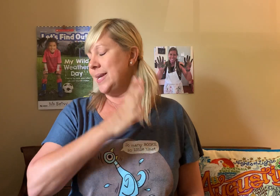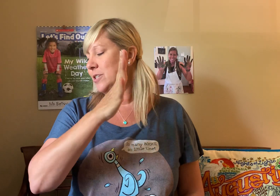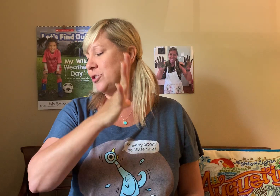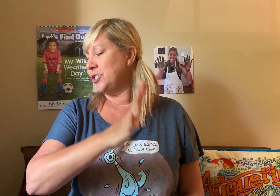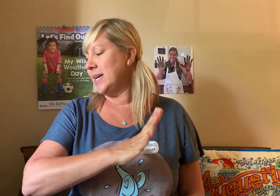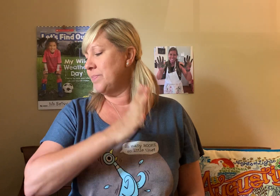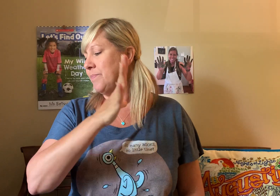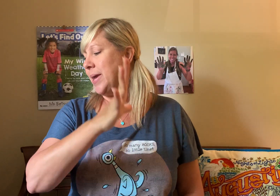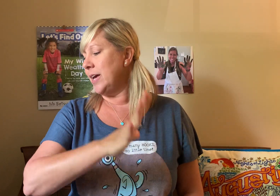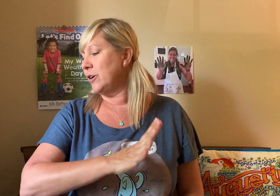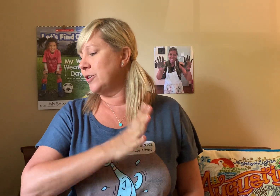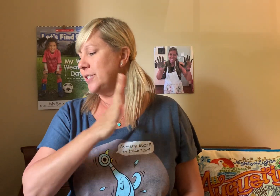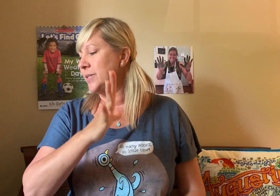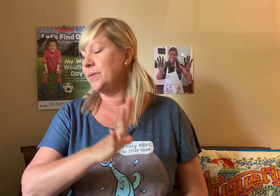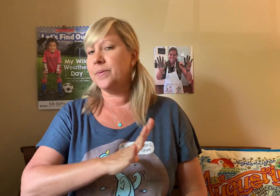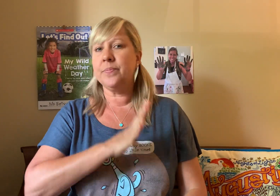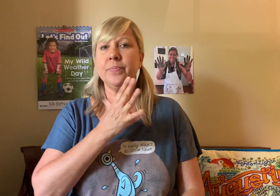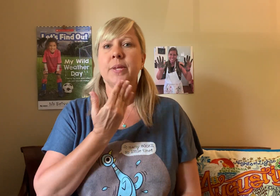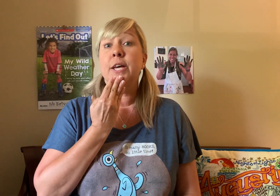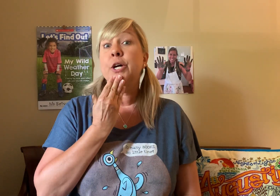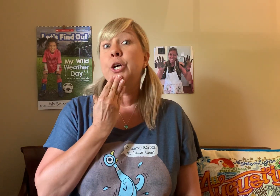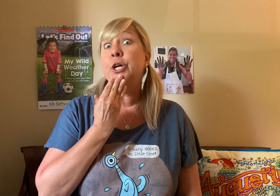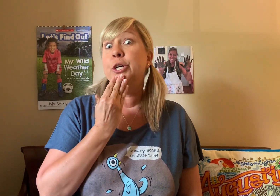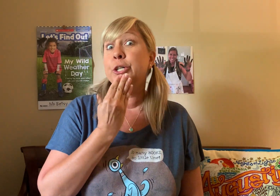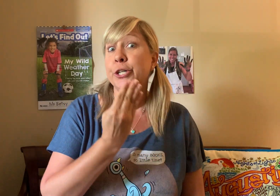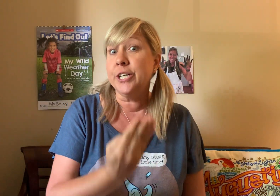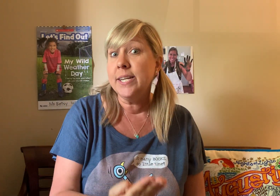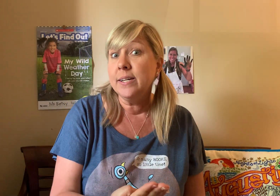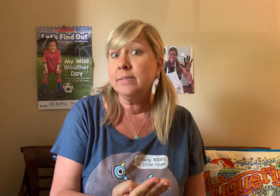hit your chest. Manners. Good.